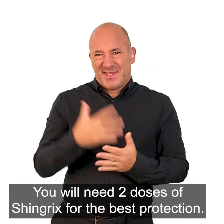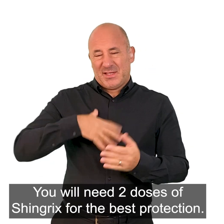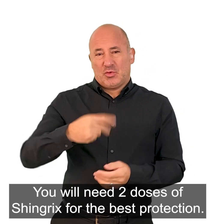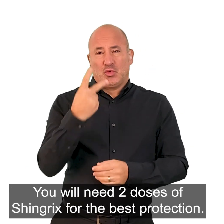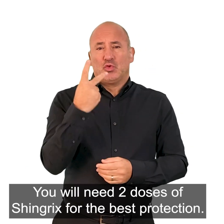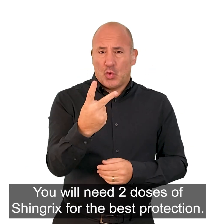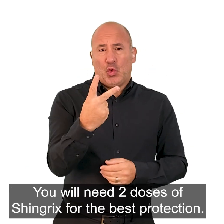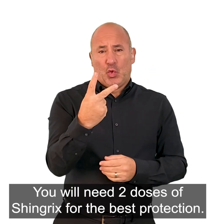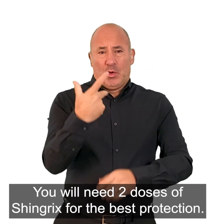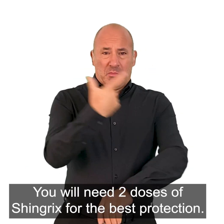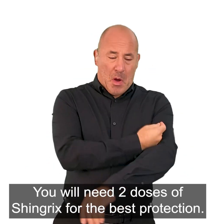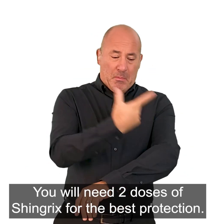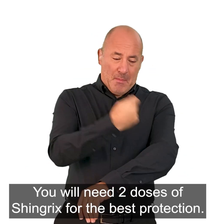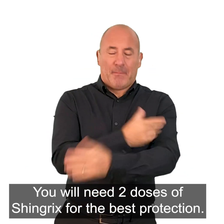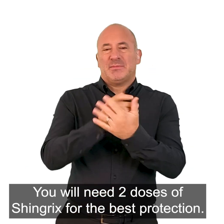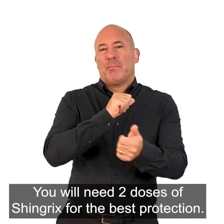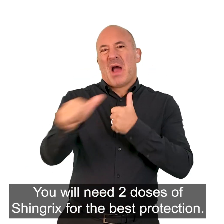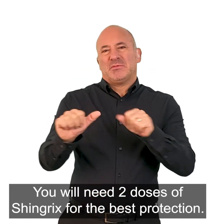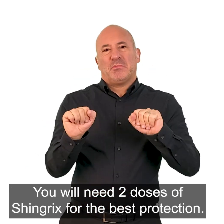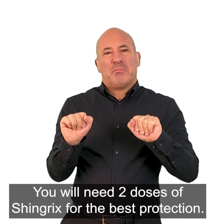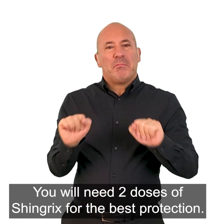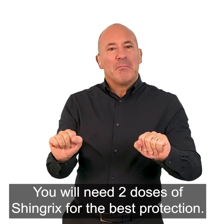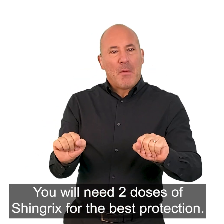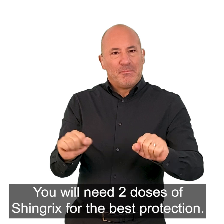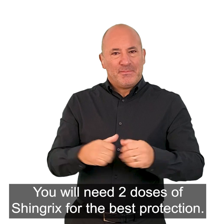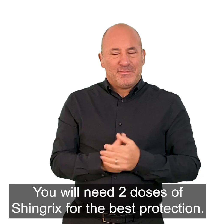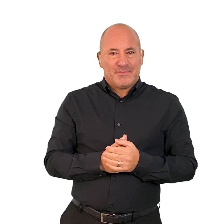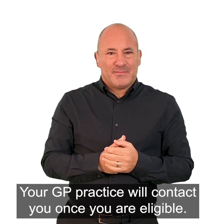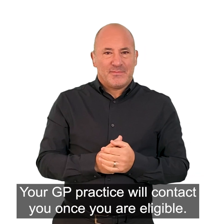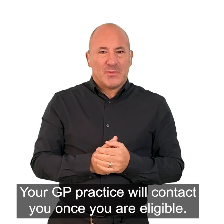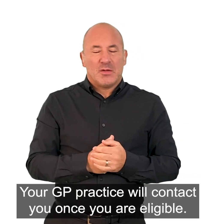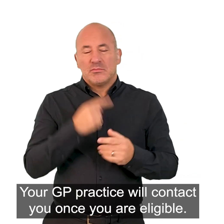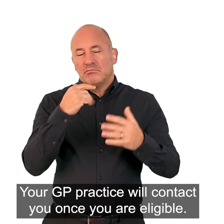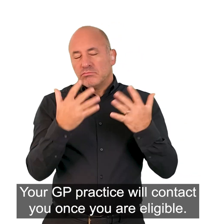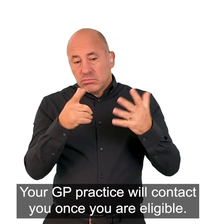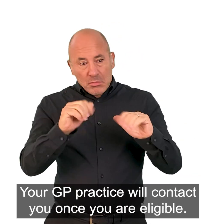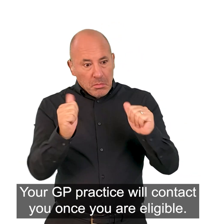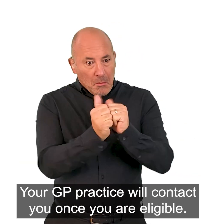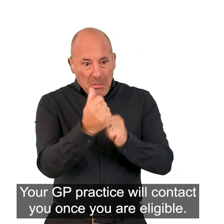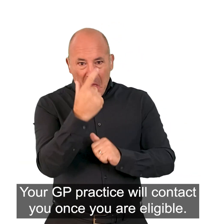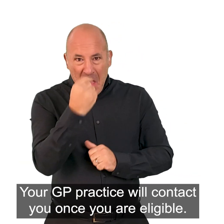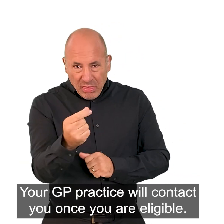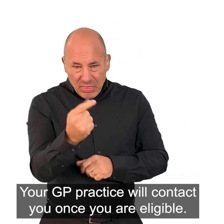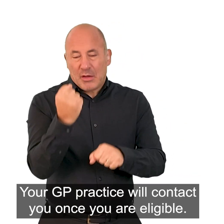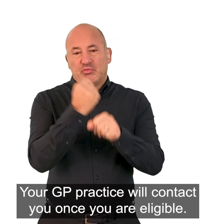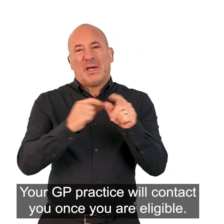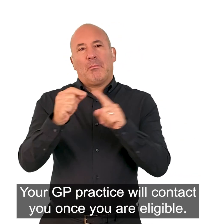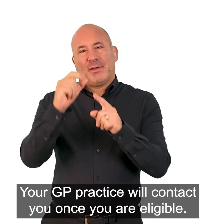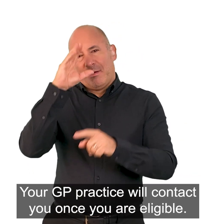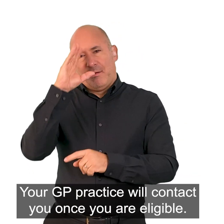You will need 2 doses of Shingrix for the best protection. Your GP practice will contact you once you are